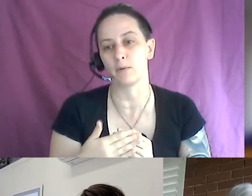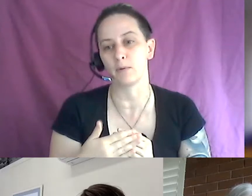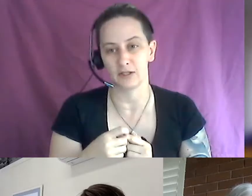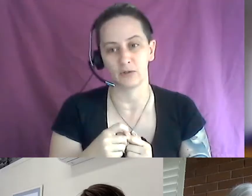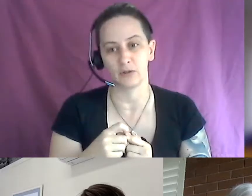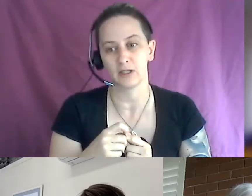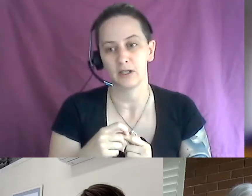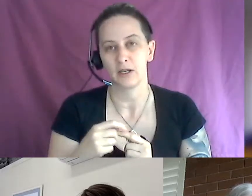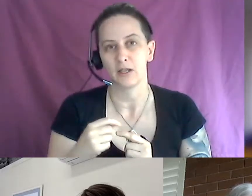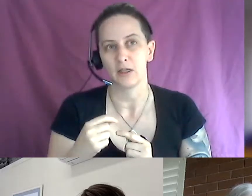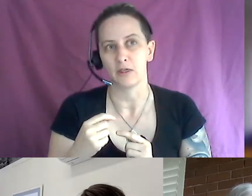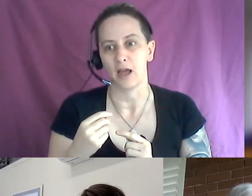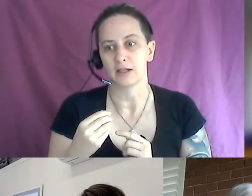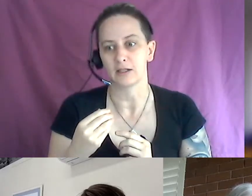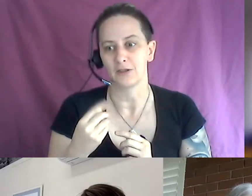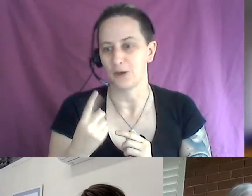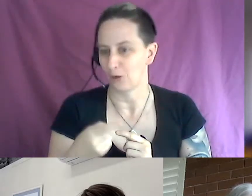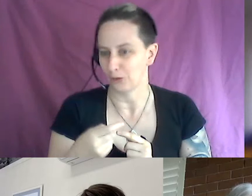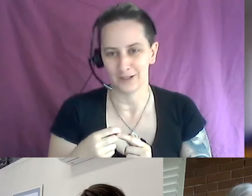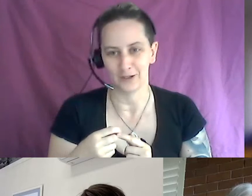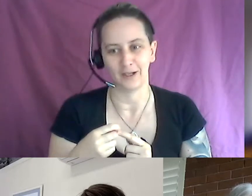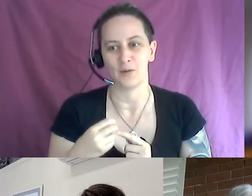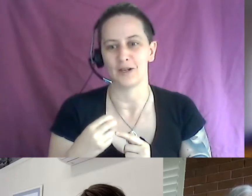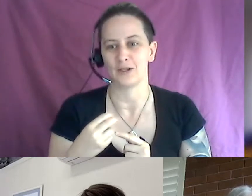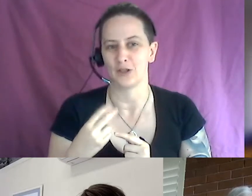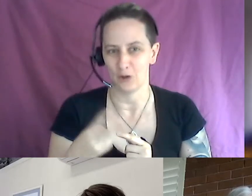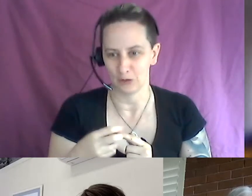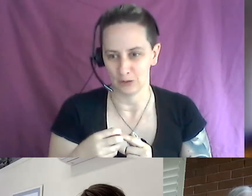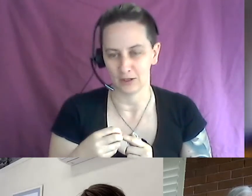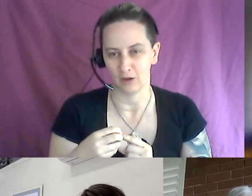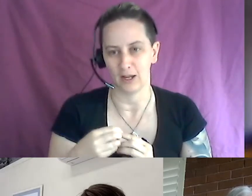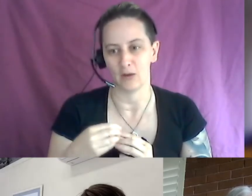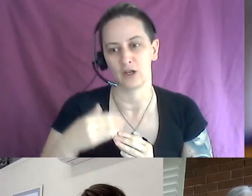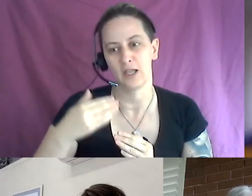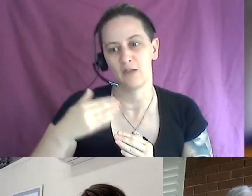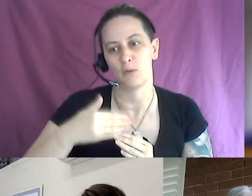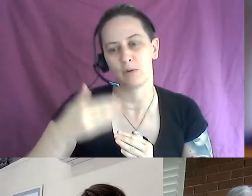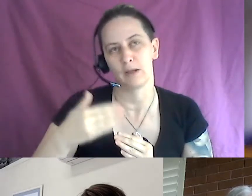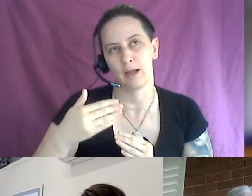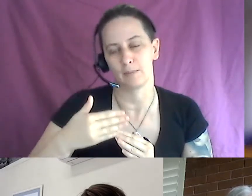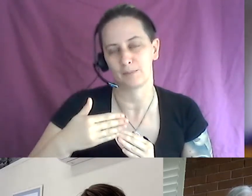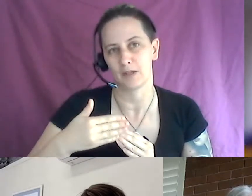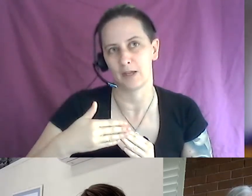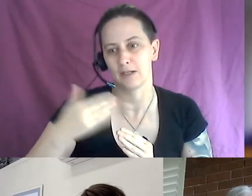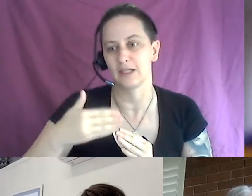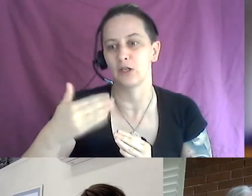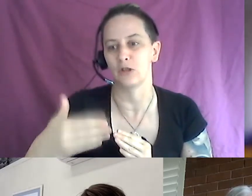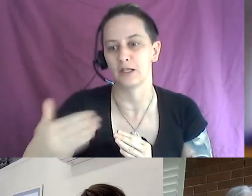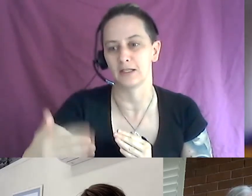haven't understood that they're not learning sign language, that they're not doing sign language, and they've continued